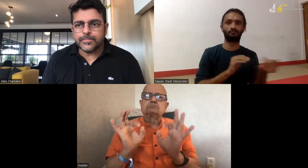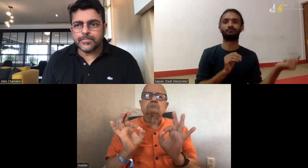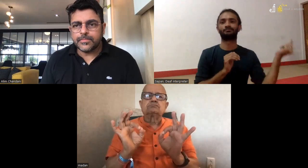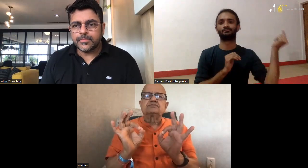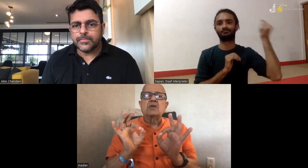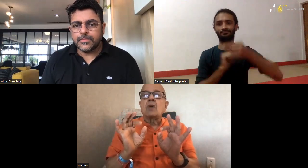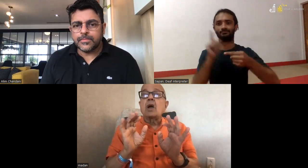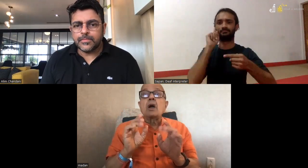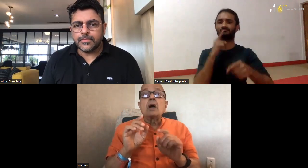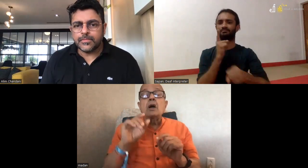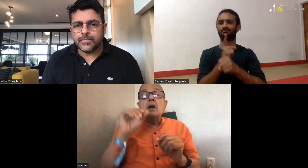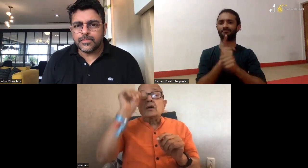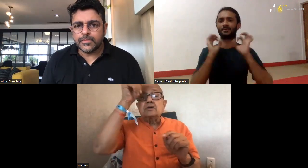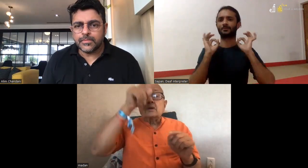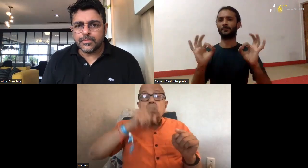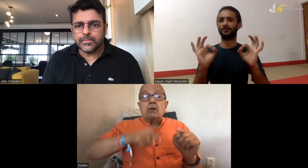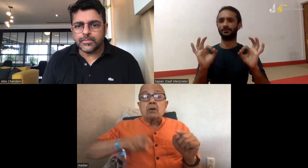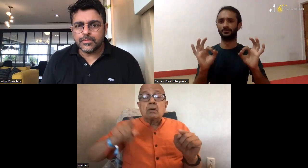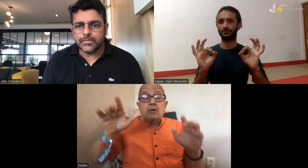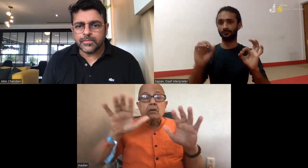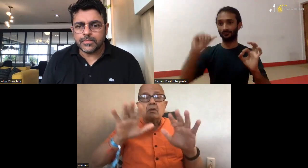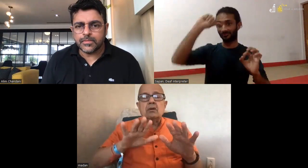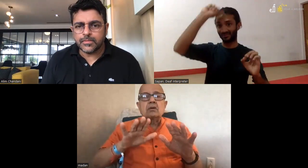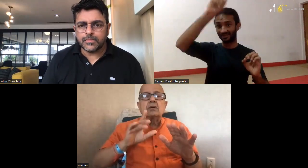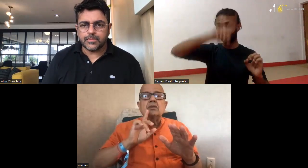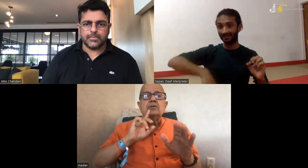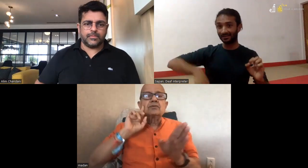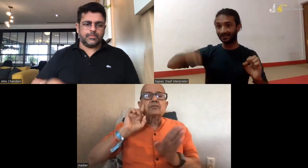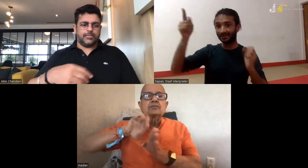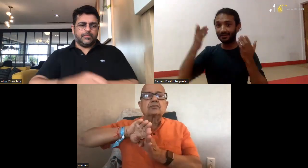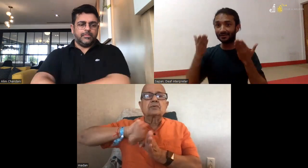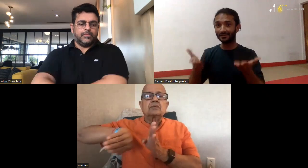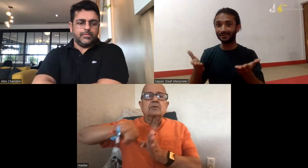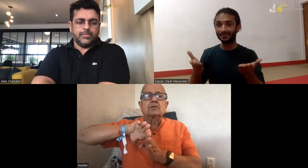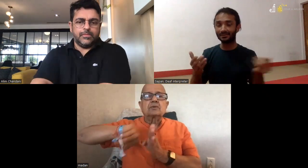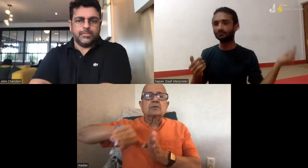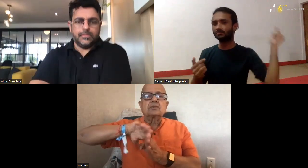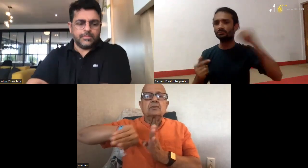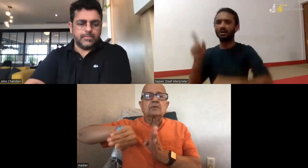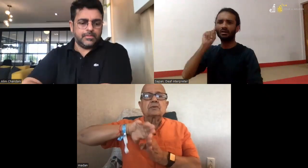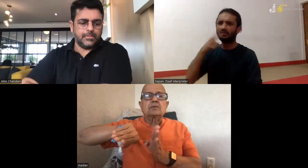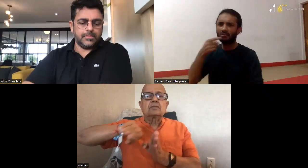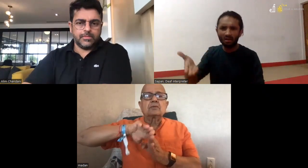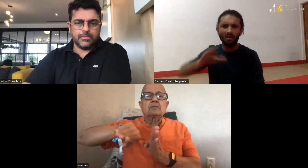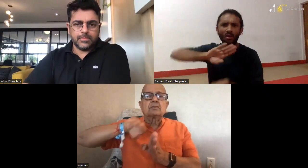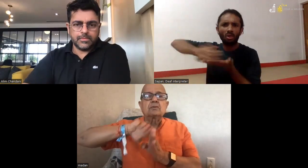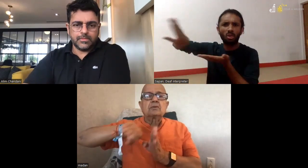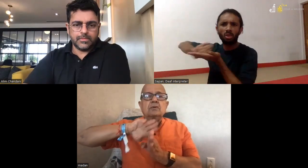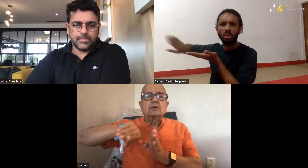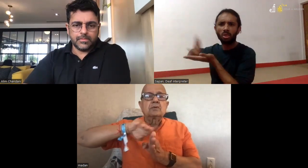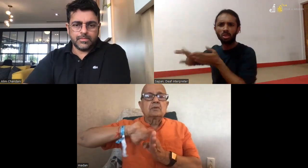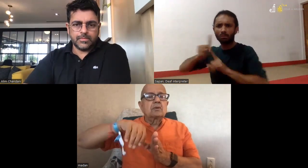But now we don't have any reminiscence of them to know where they are. The CSD